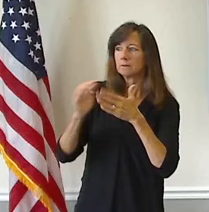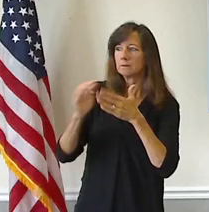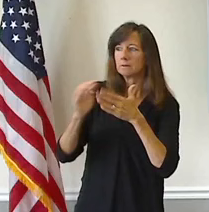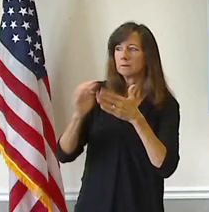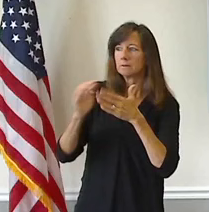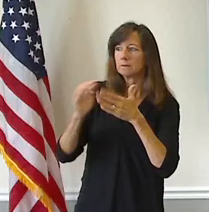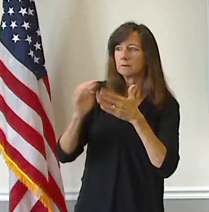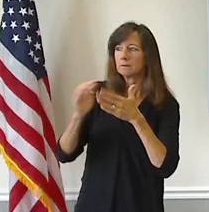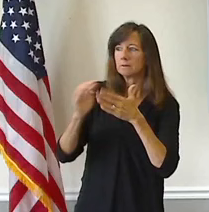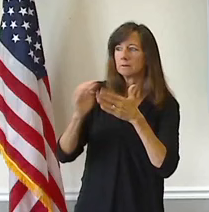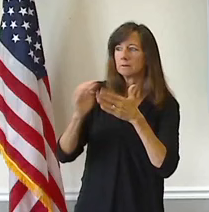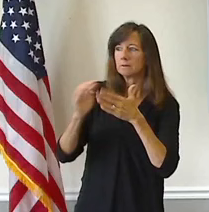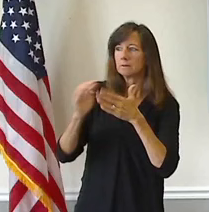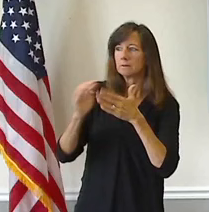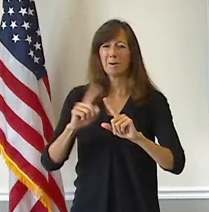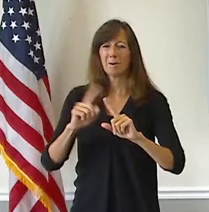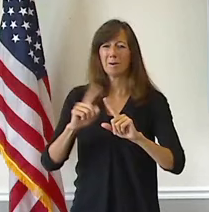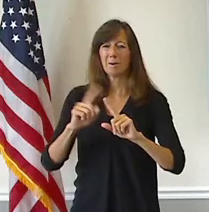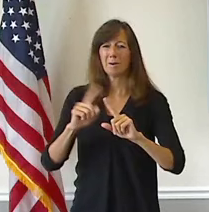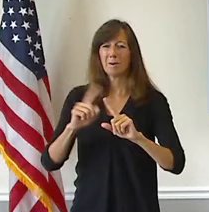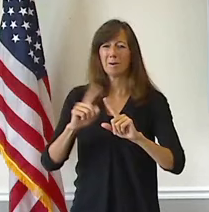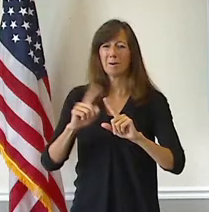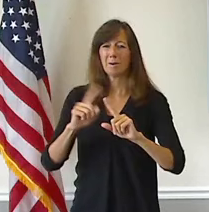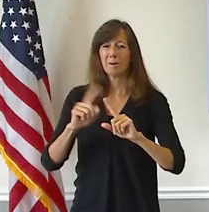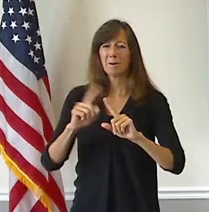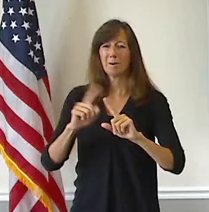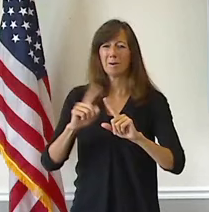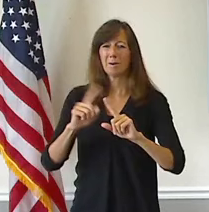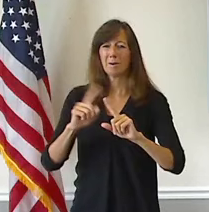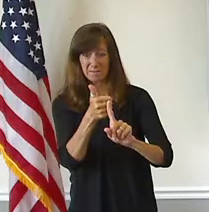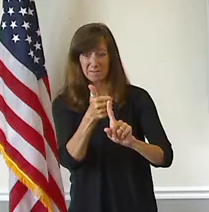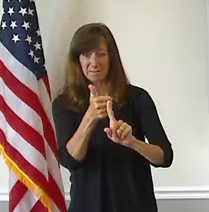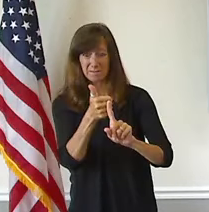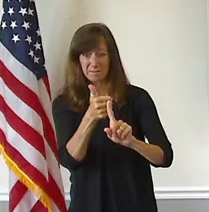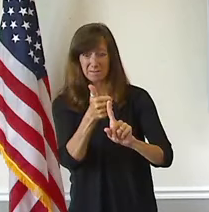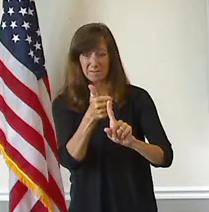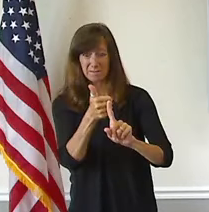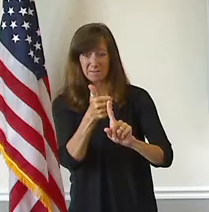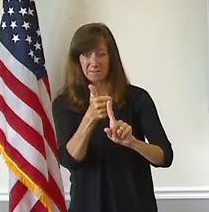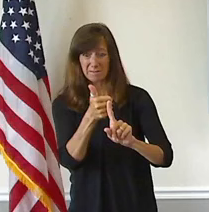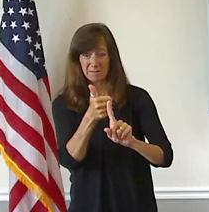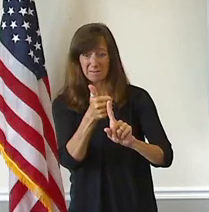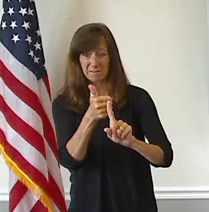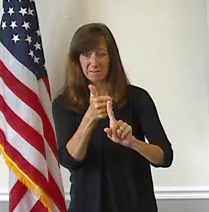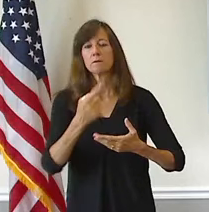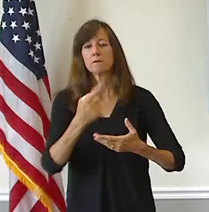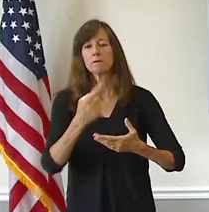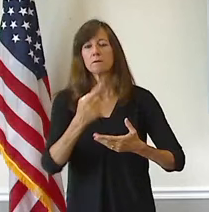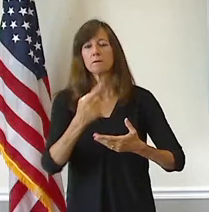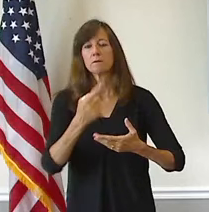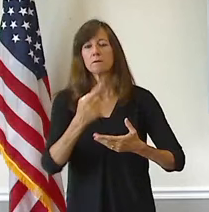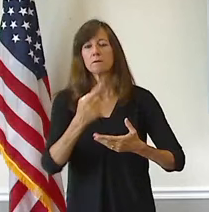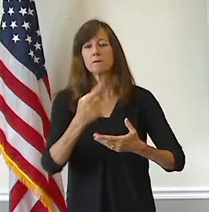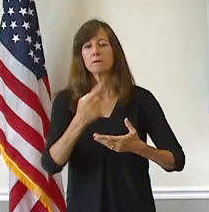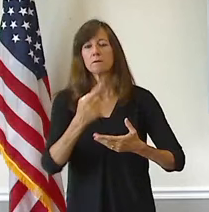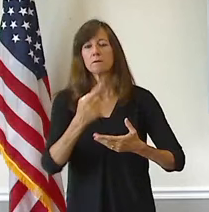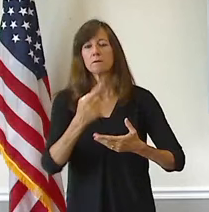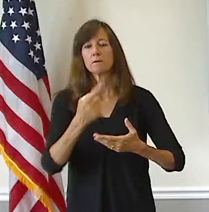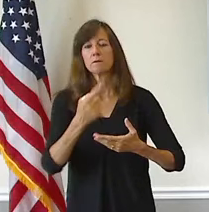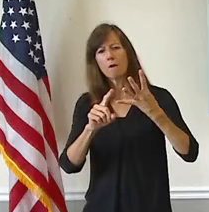moment businesses and their employees who were told they were going to be open during phase four, which we are now a month